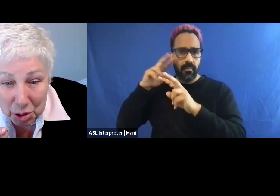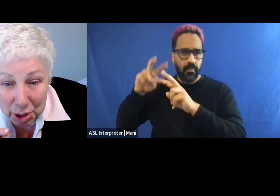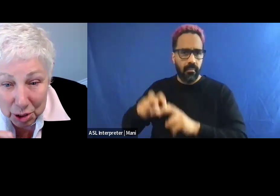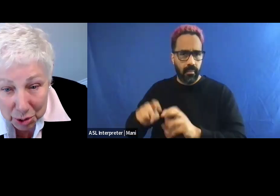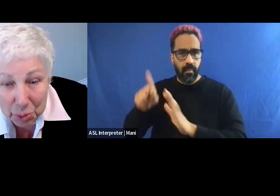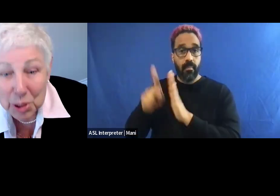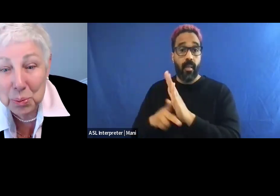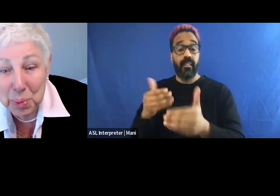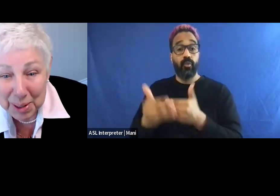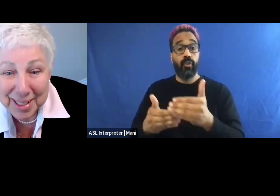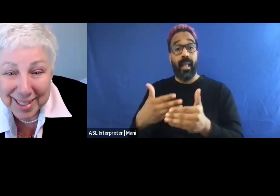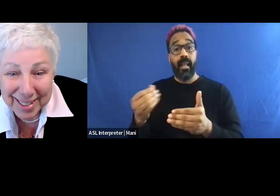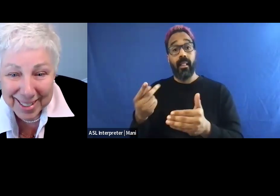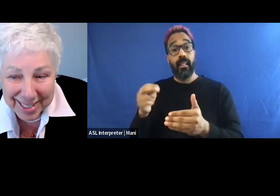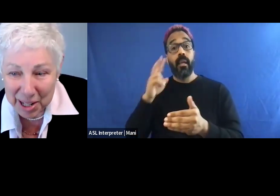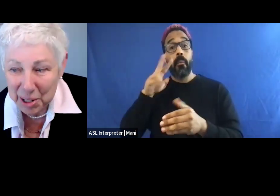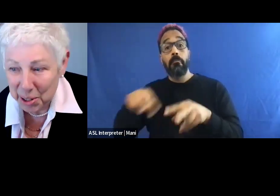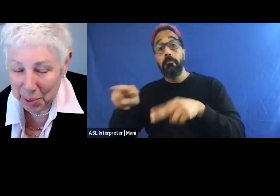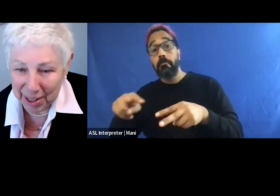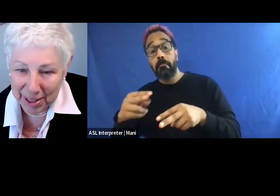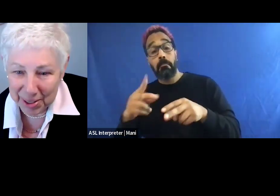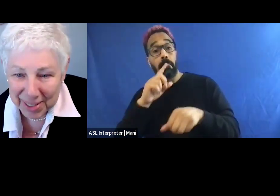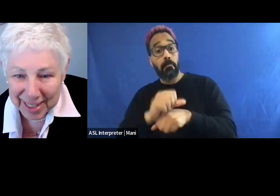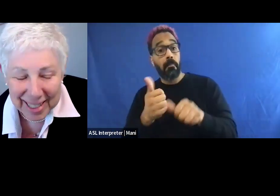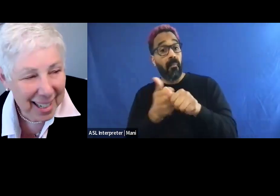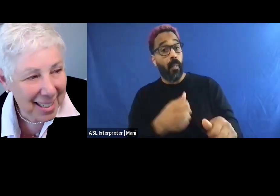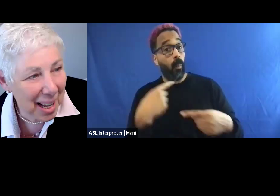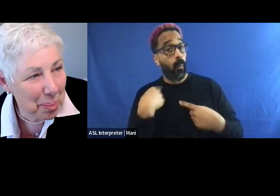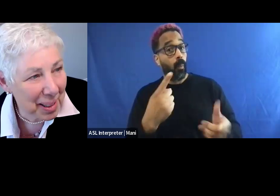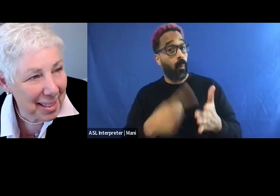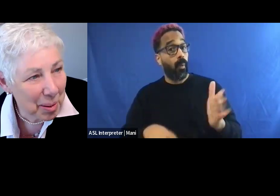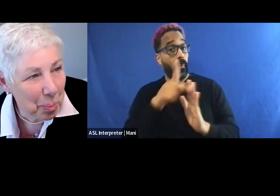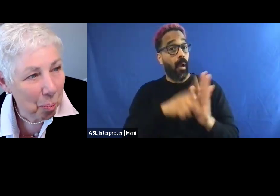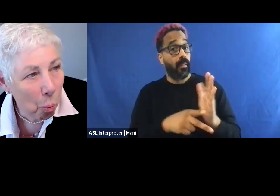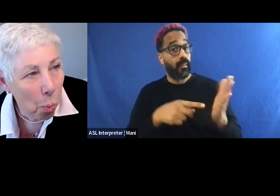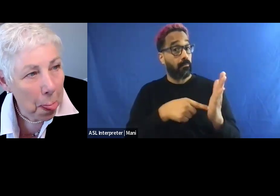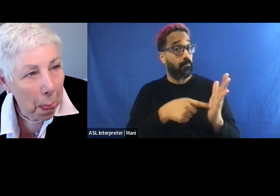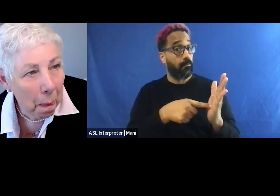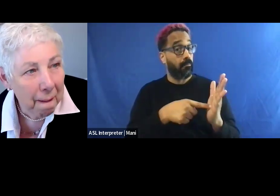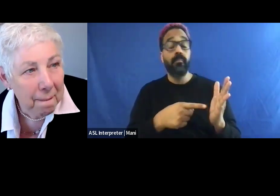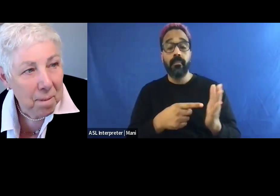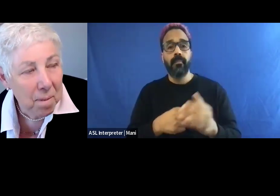you actually do what your policy said you were going to do. Next slide, please.